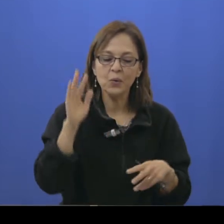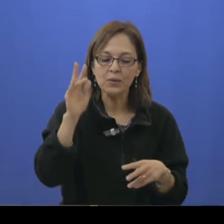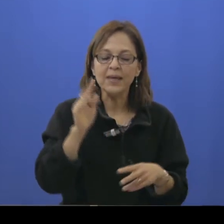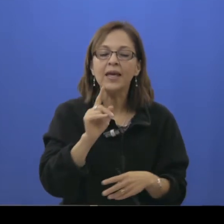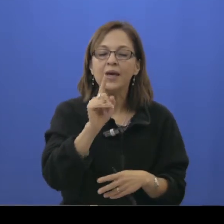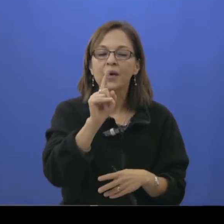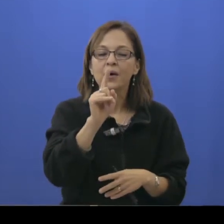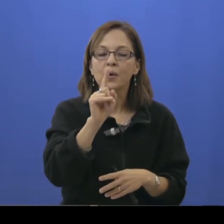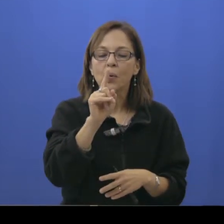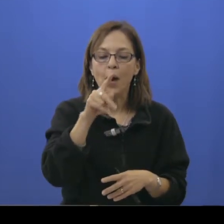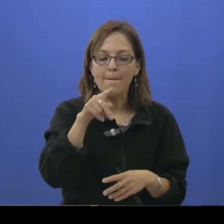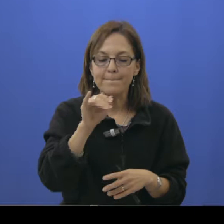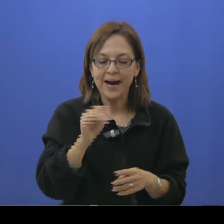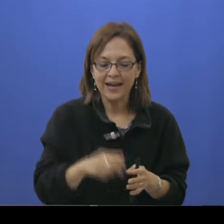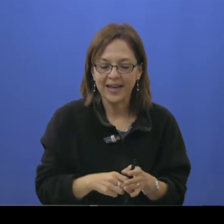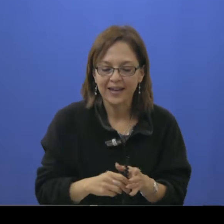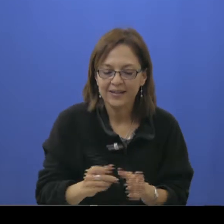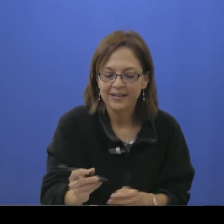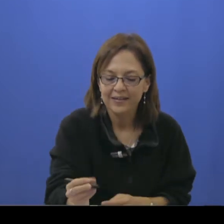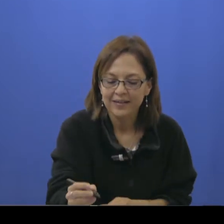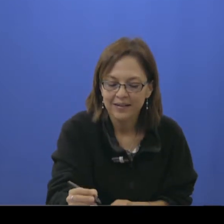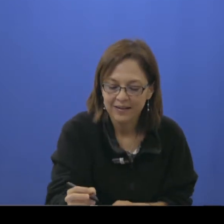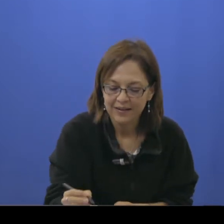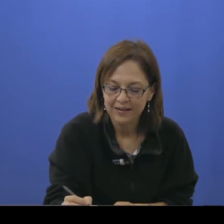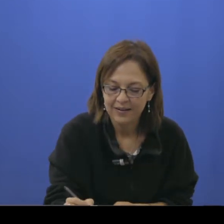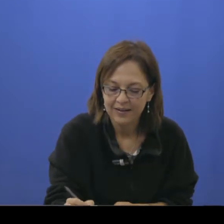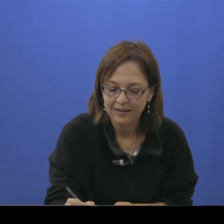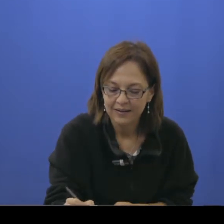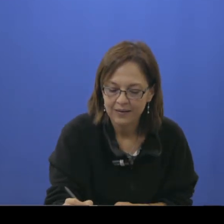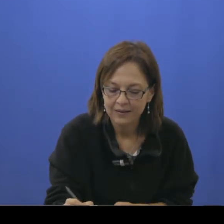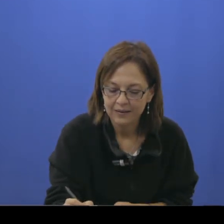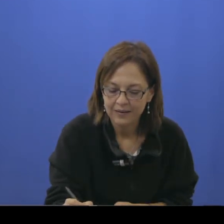value will be 1 pi.